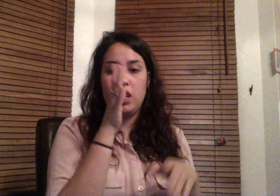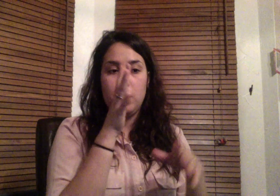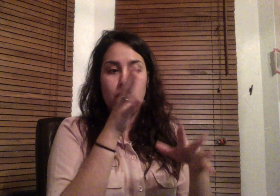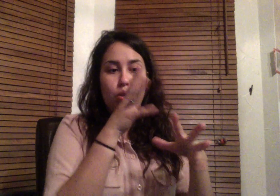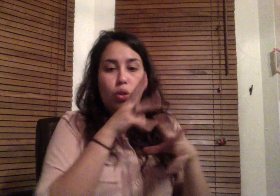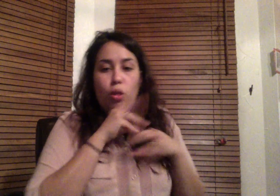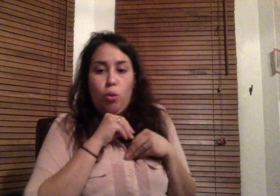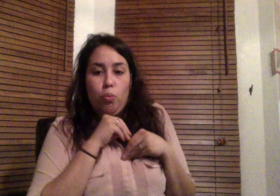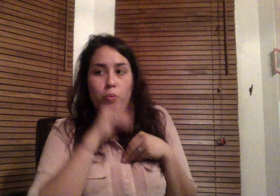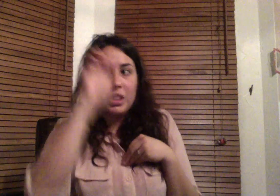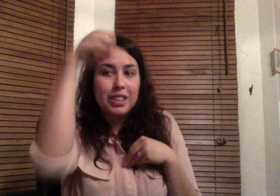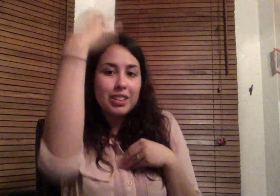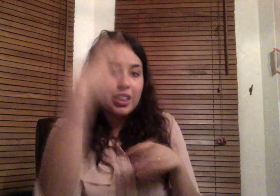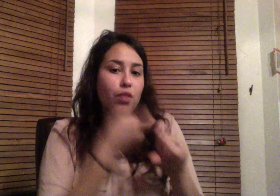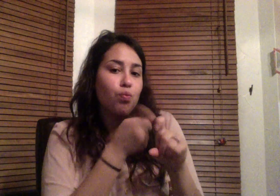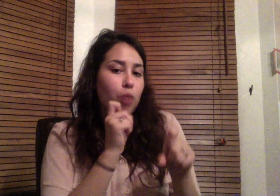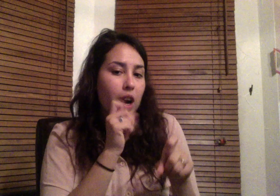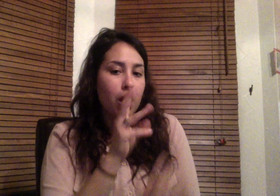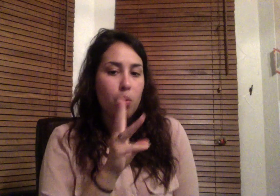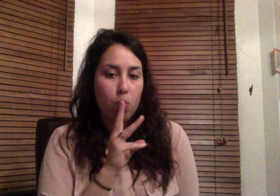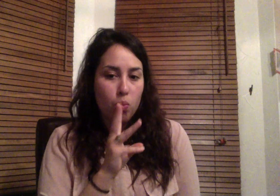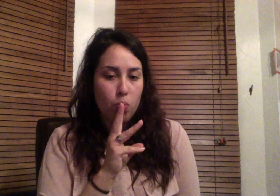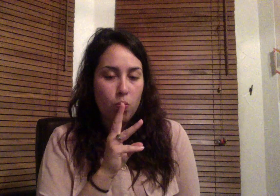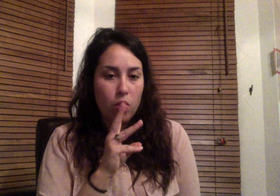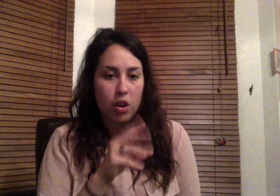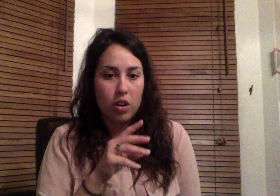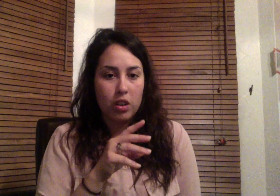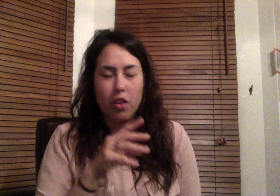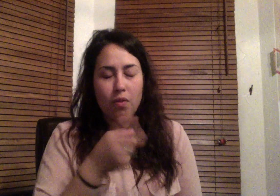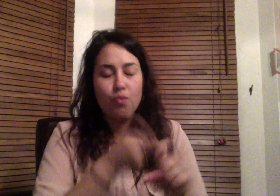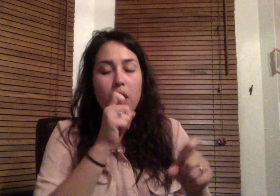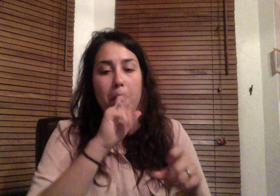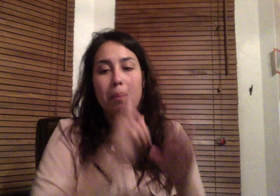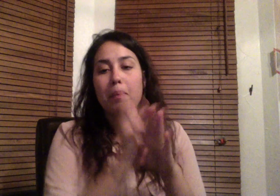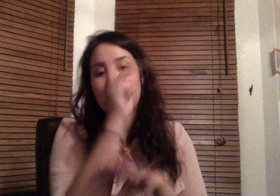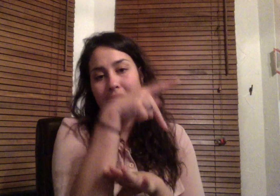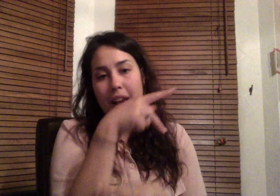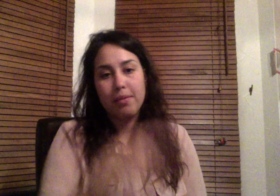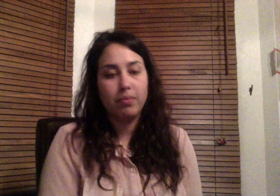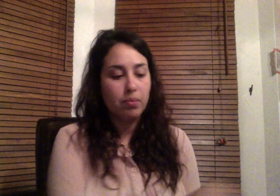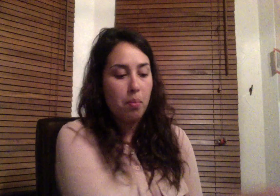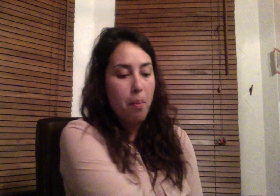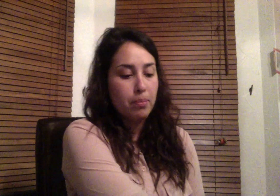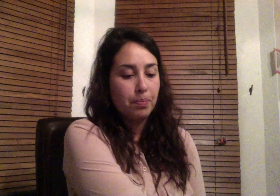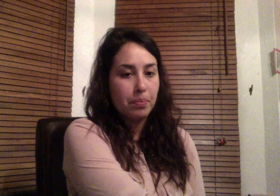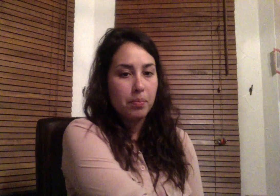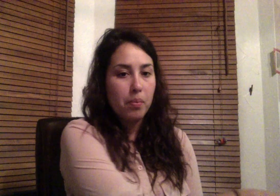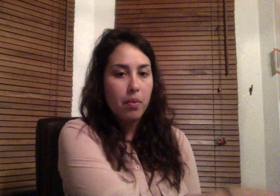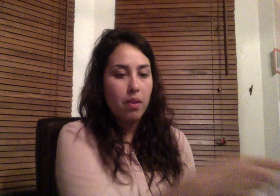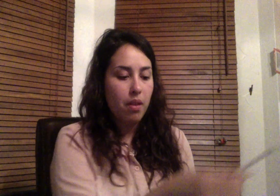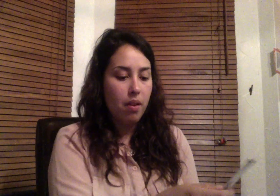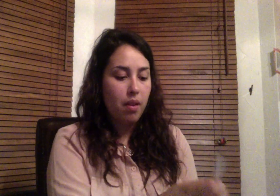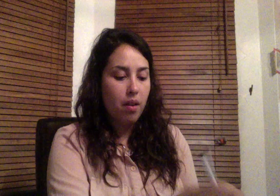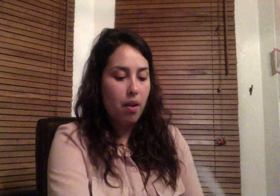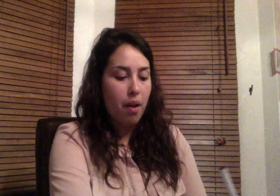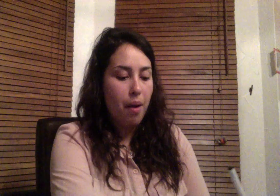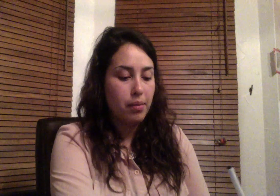There are some plants which don't need the process of photosynthesis to grow. Such plants include mushroom, Venus